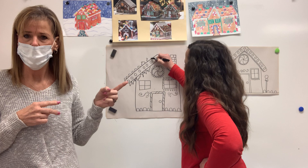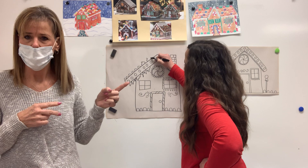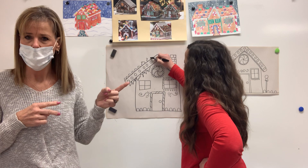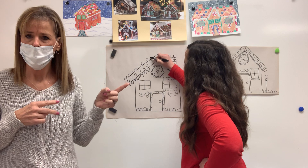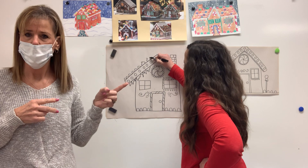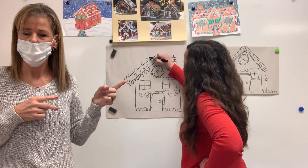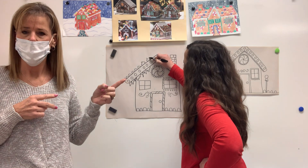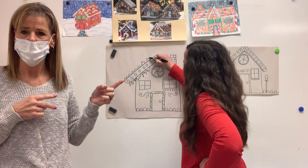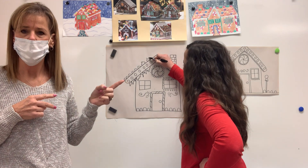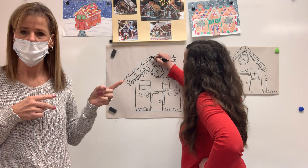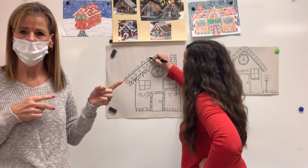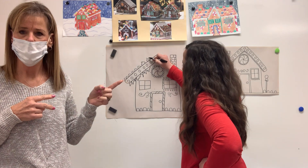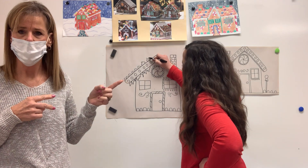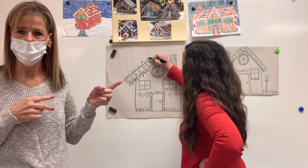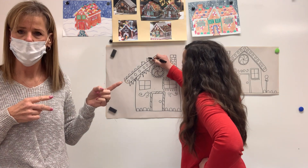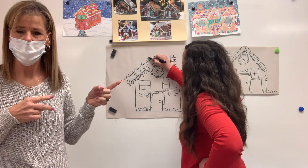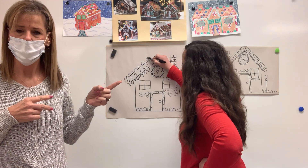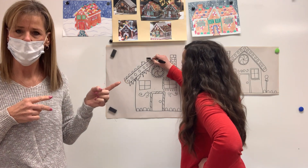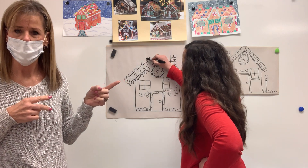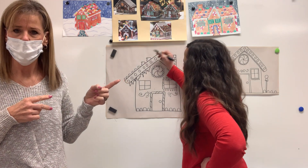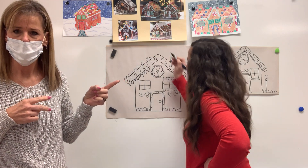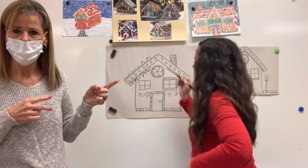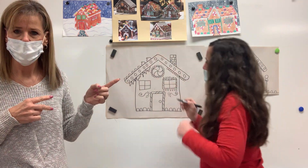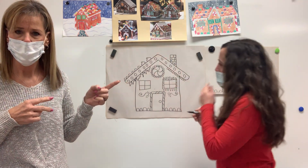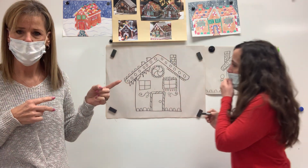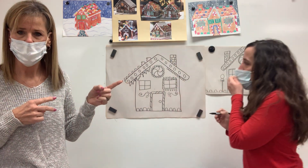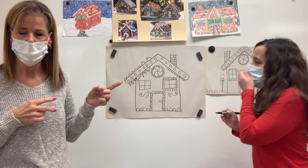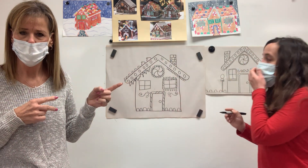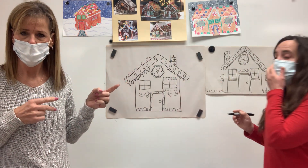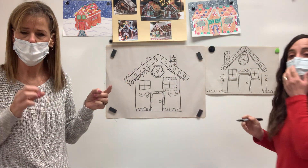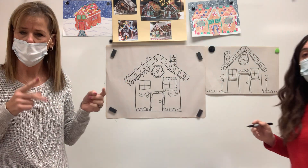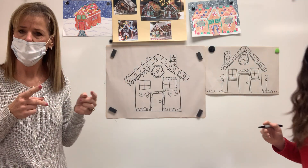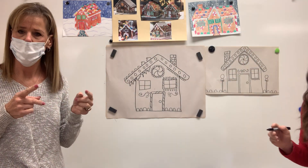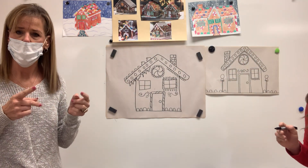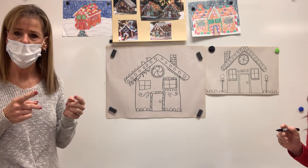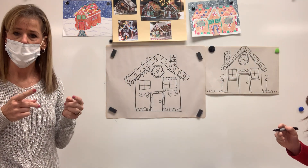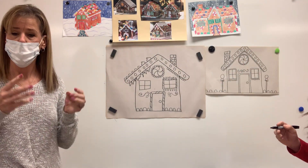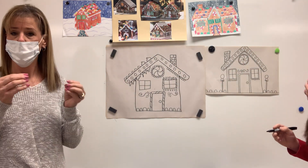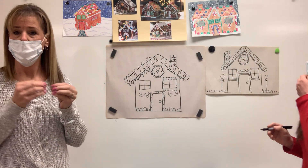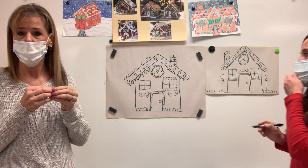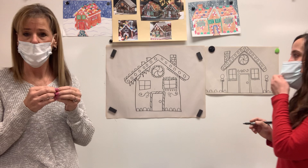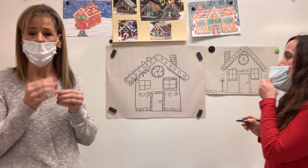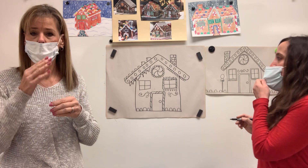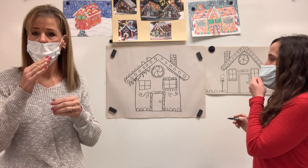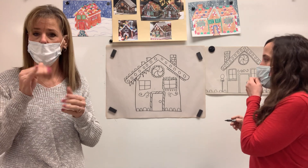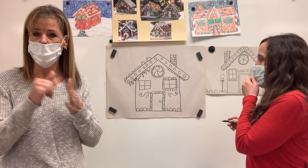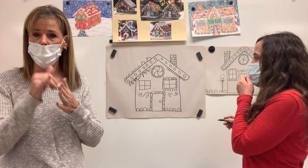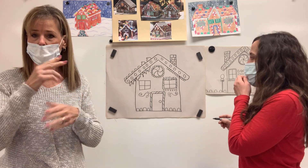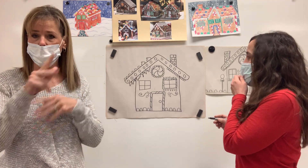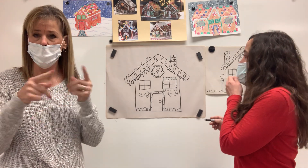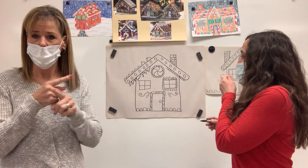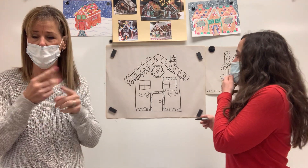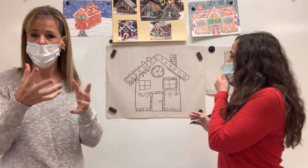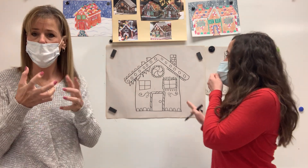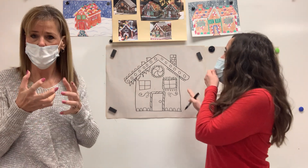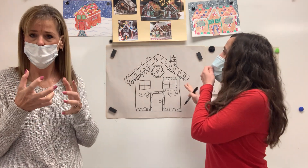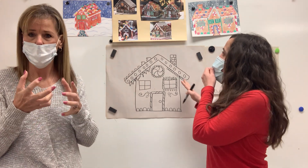Curved line in, and then it's going to touch. Okay, so you could do more of that kind of a candy if you wanted to. Friends, I want